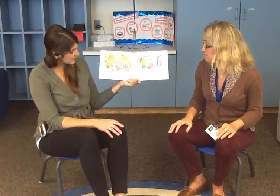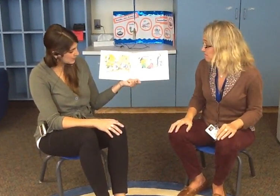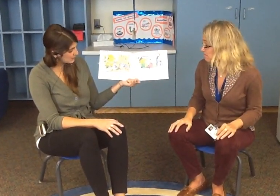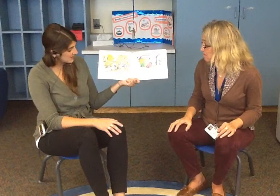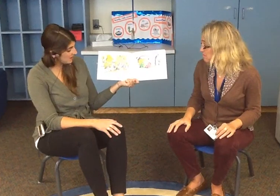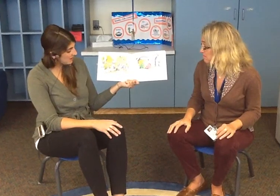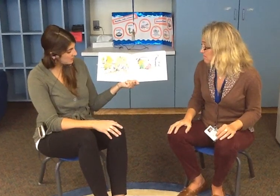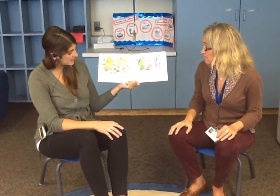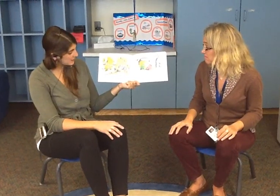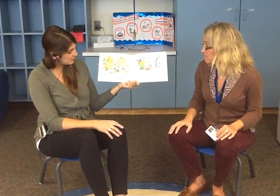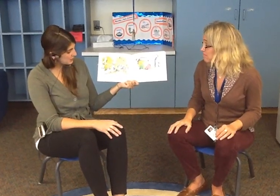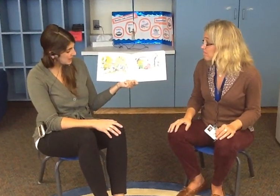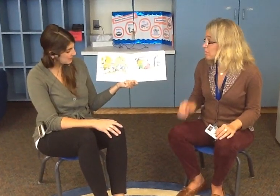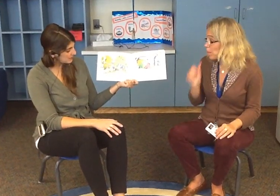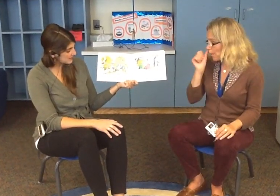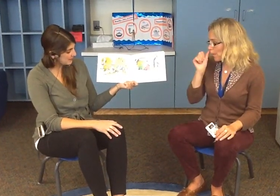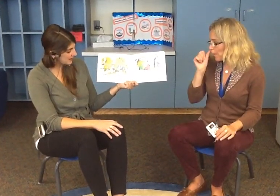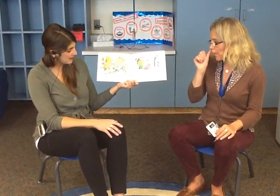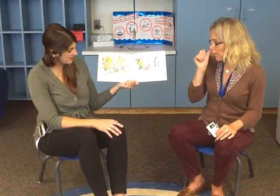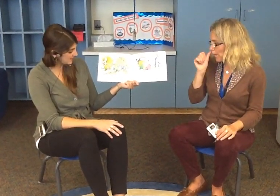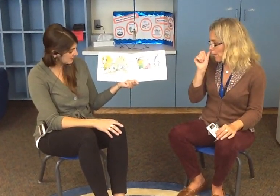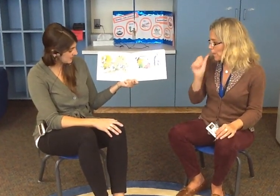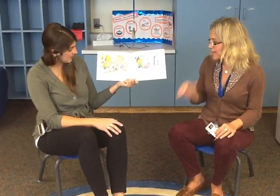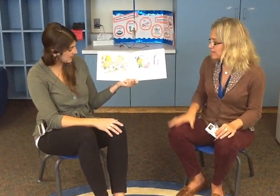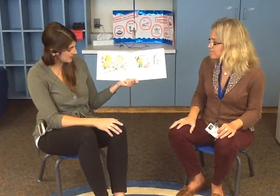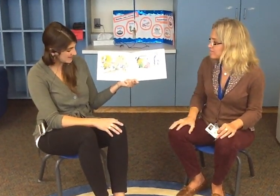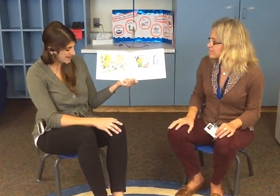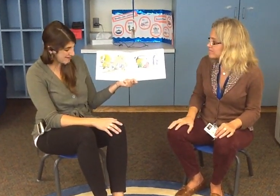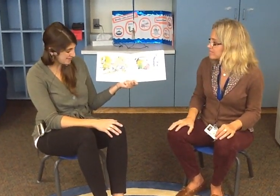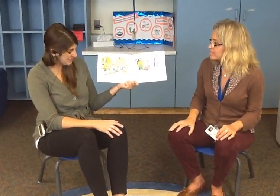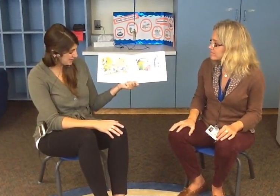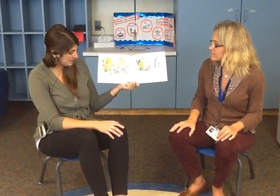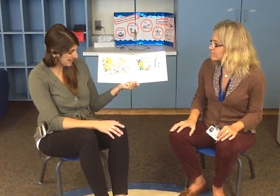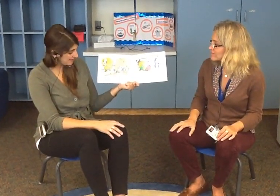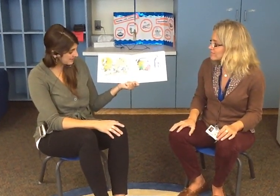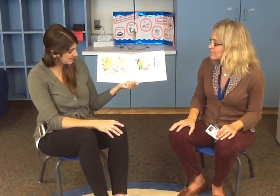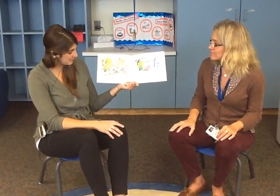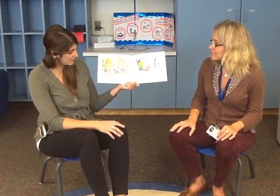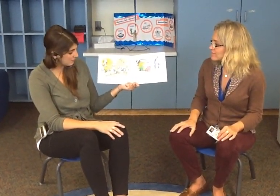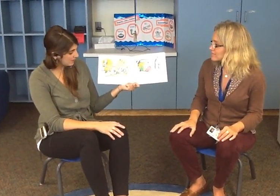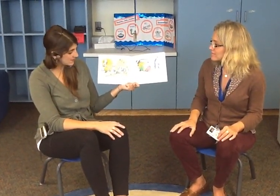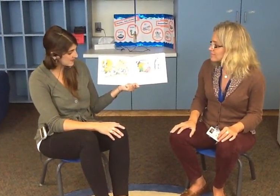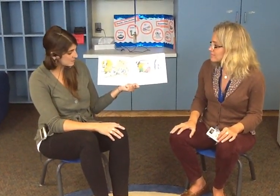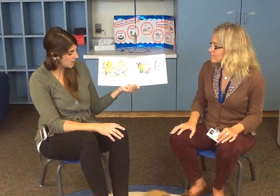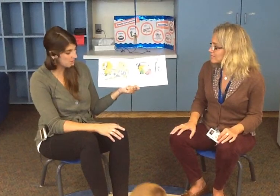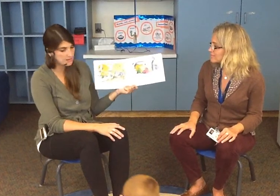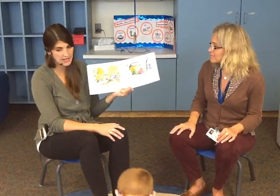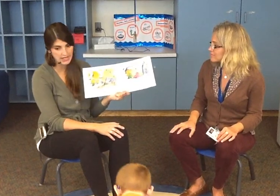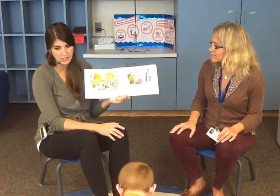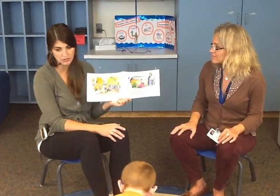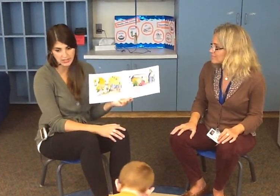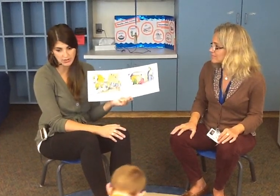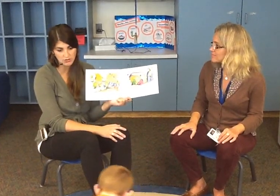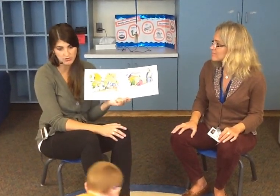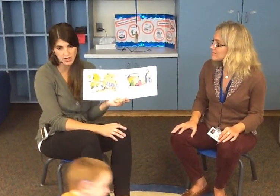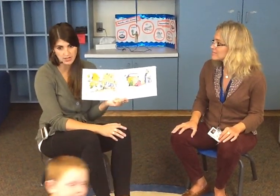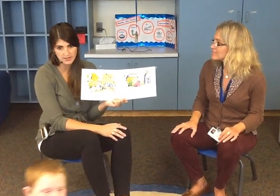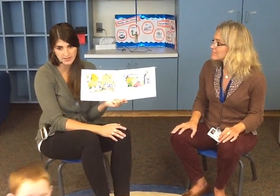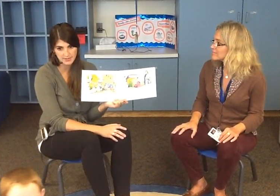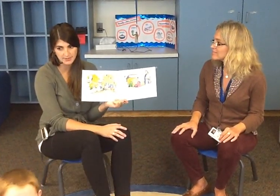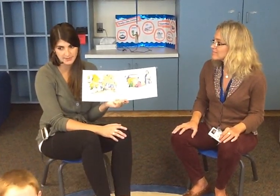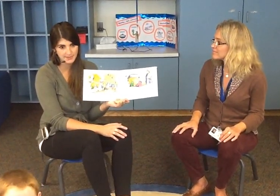The store was always filled with shoppers buying all sorts of things, but no one ever seemed to want a small bear in green